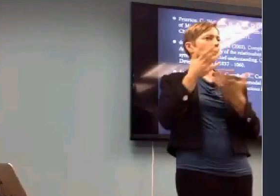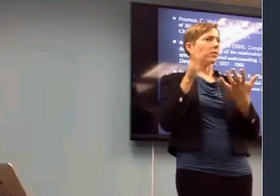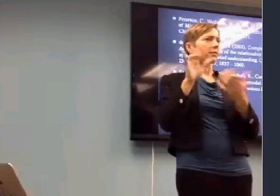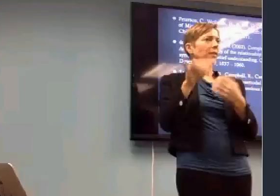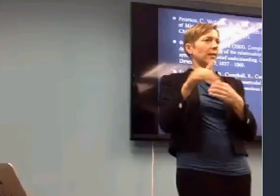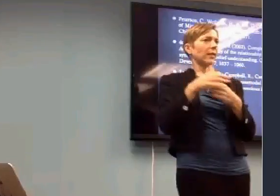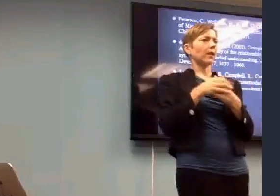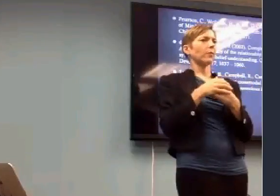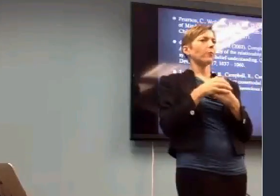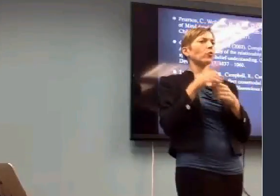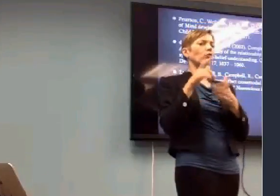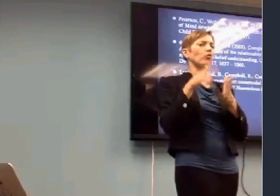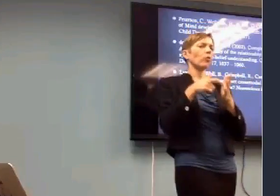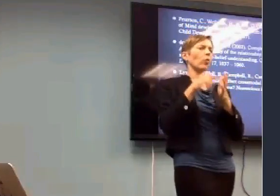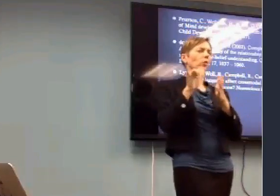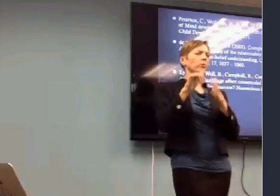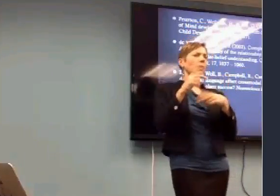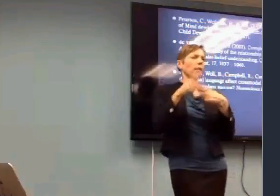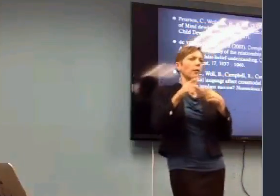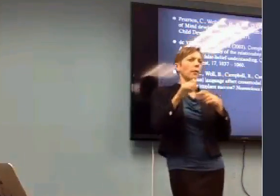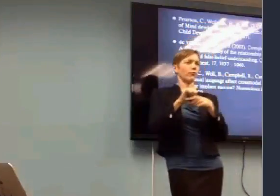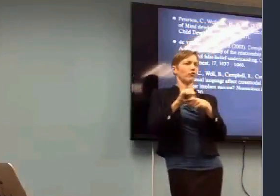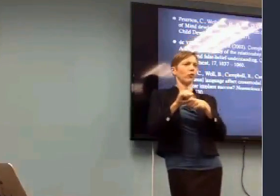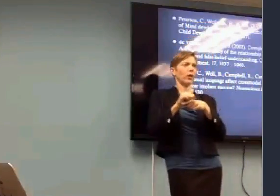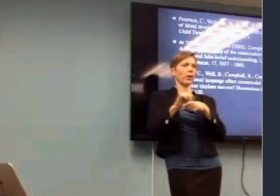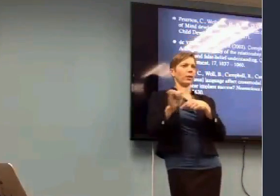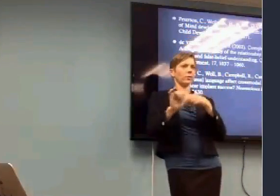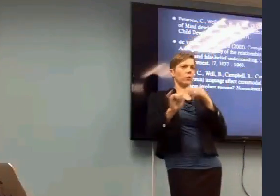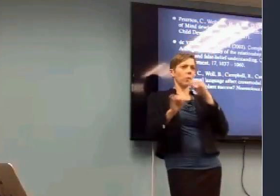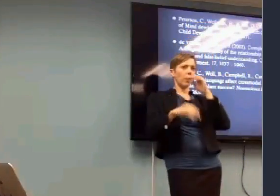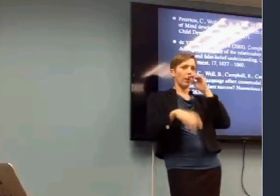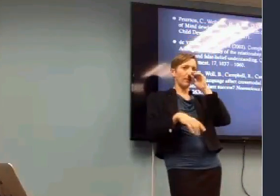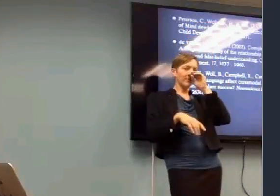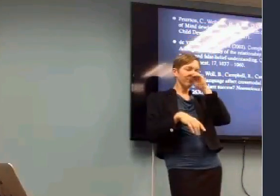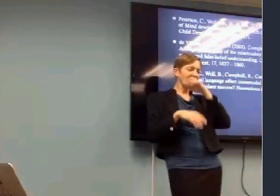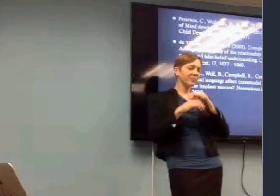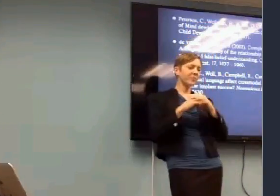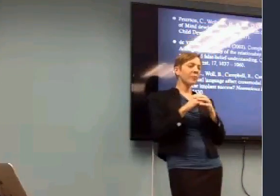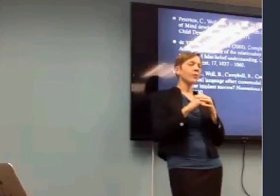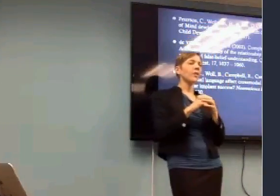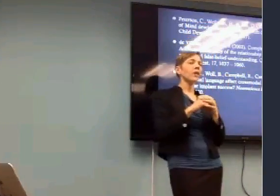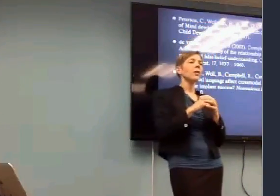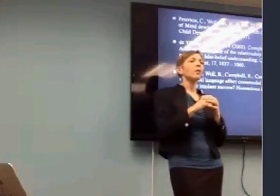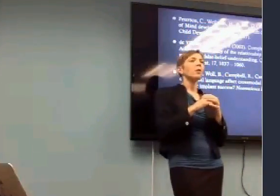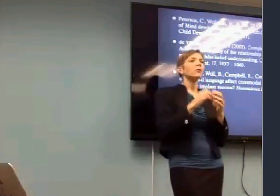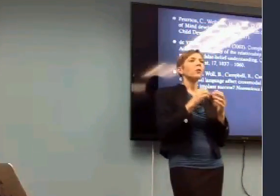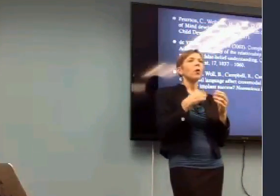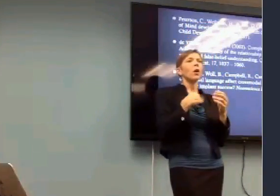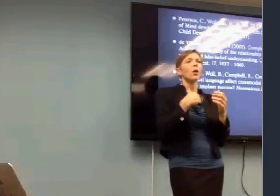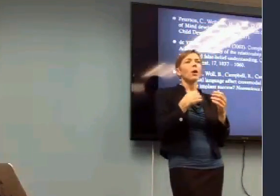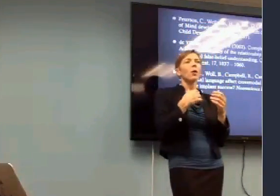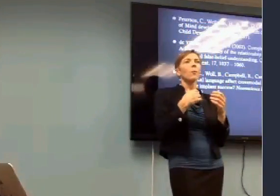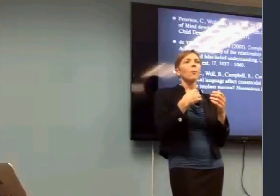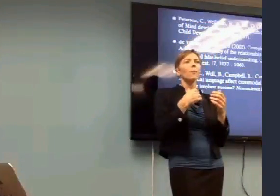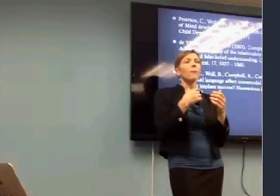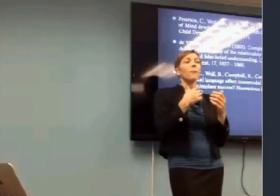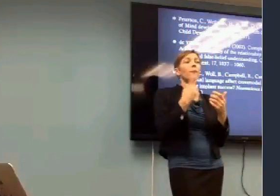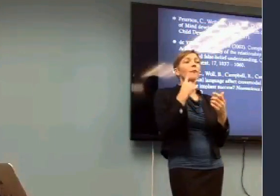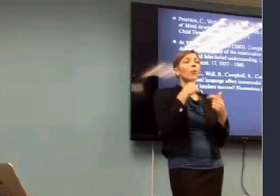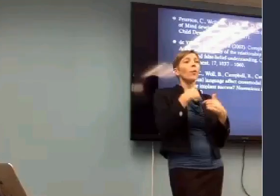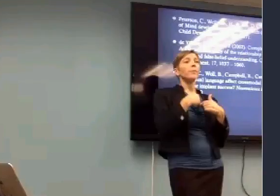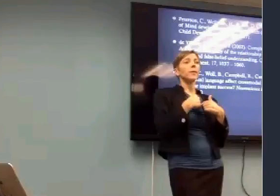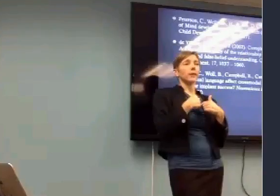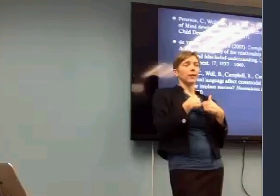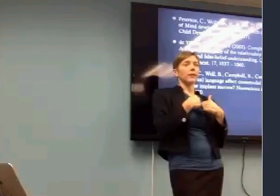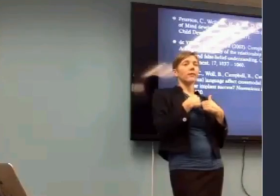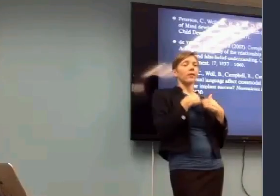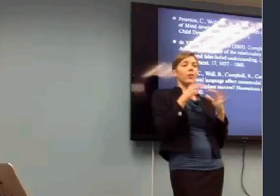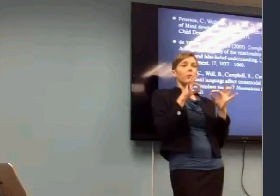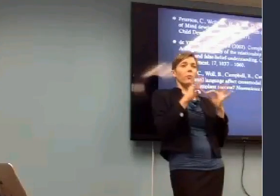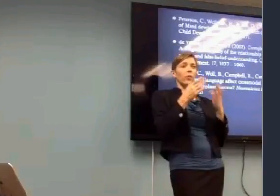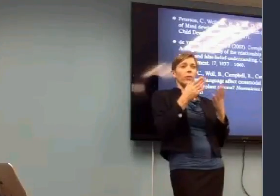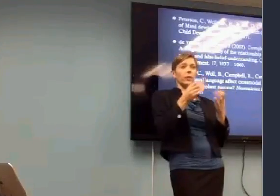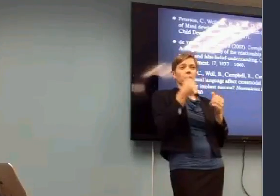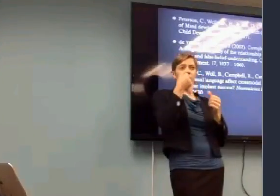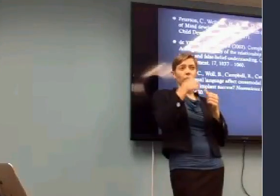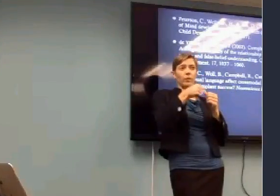and understand the sounds that are being processed with the cochlear. So that's a factor to take in as well. For me,